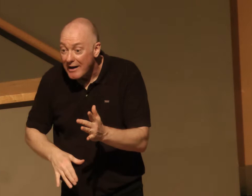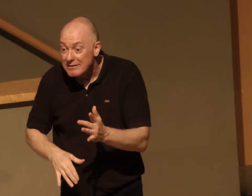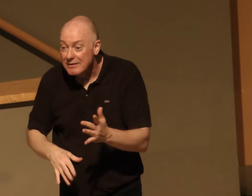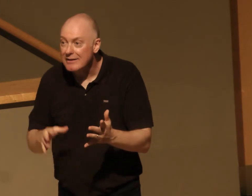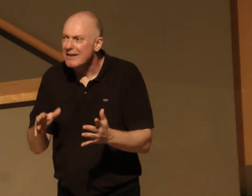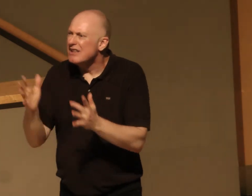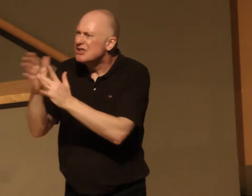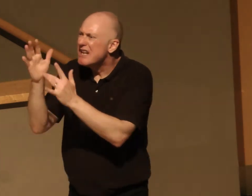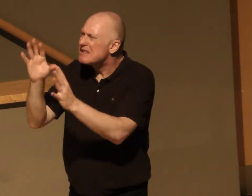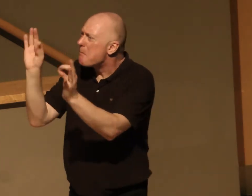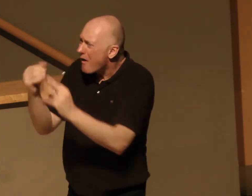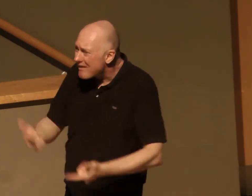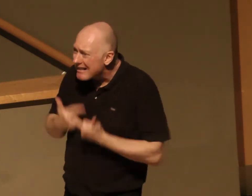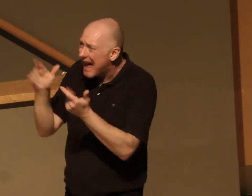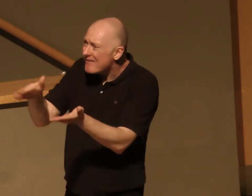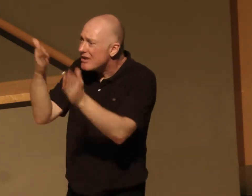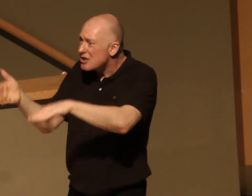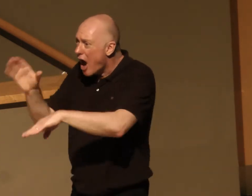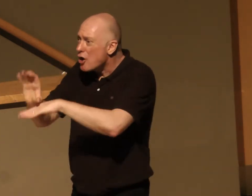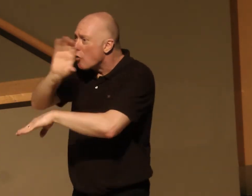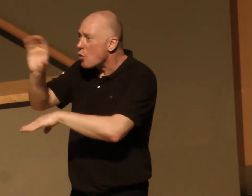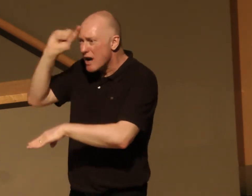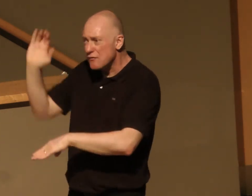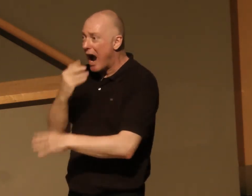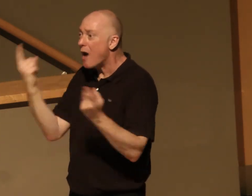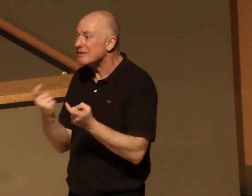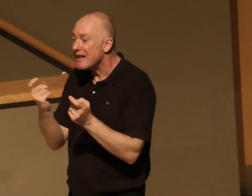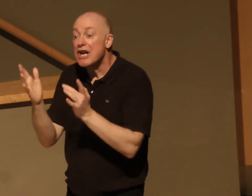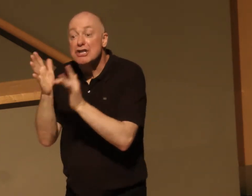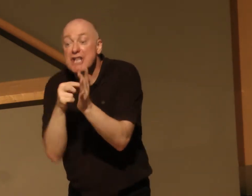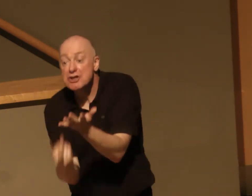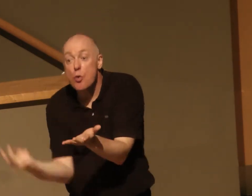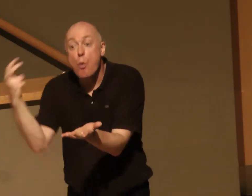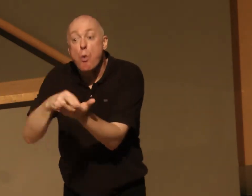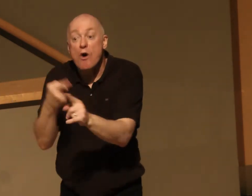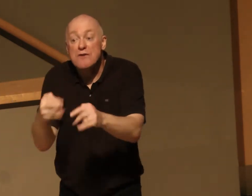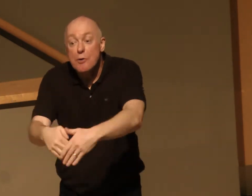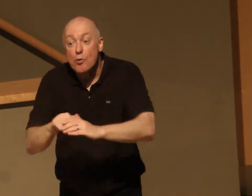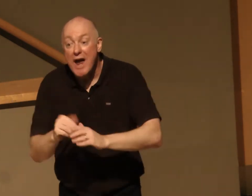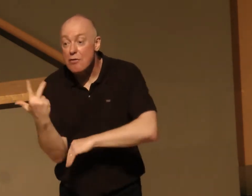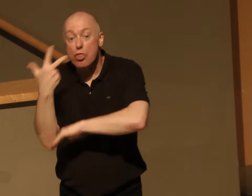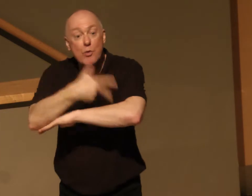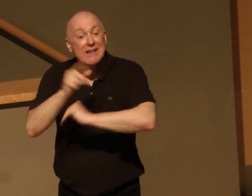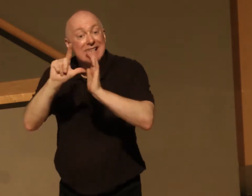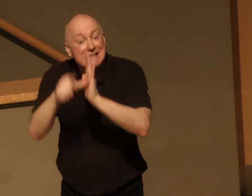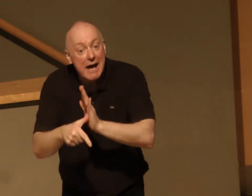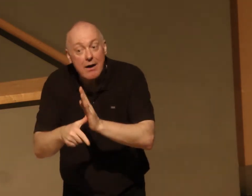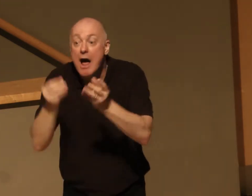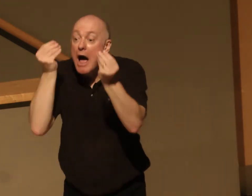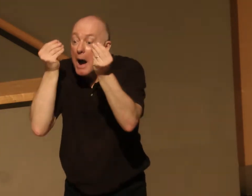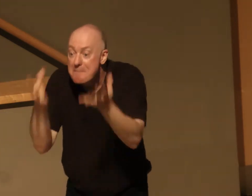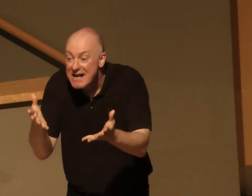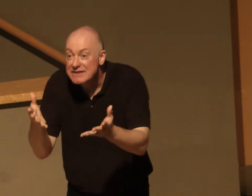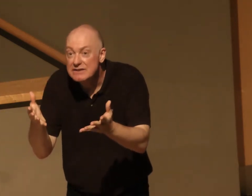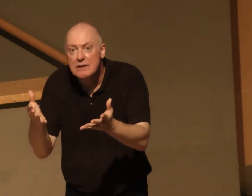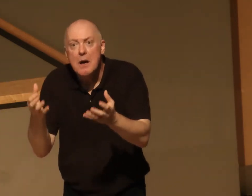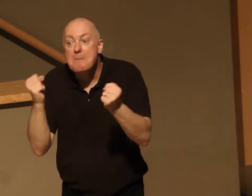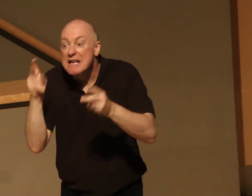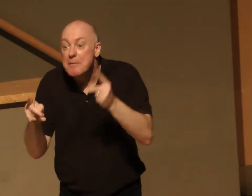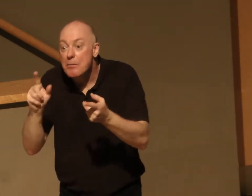He died on the cross for our sins, and He rose from the grave three days later. It's a message that's changing people's lives. How about